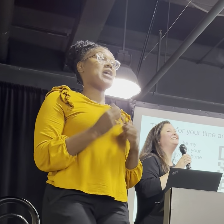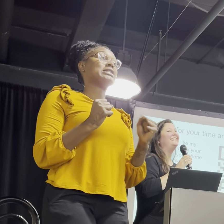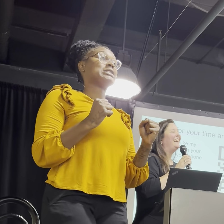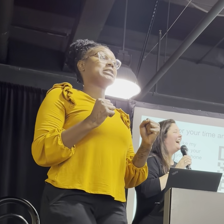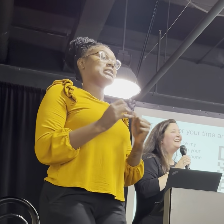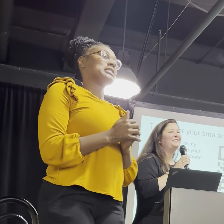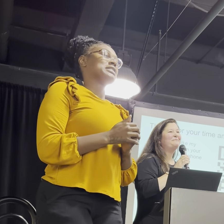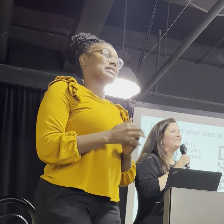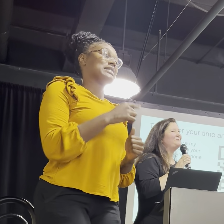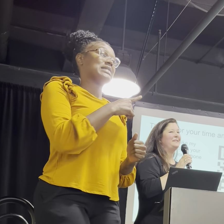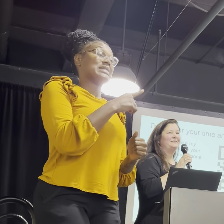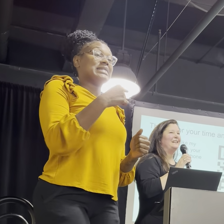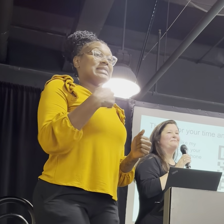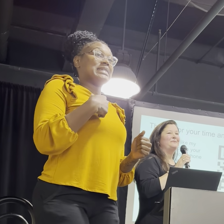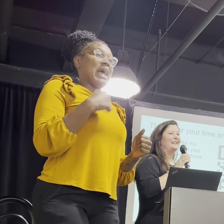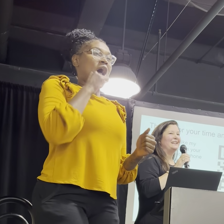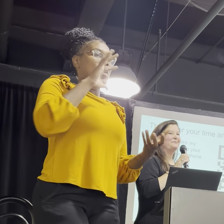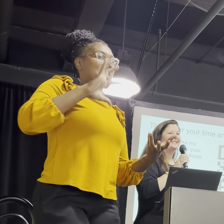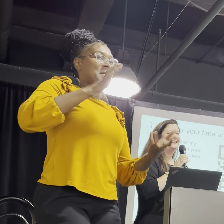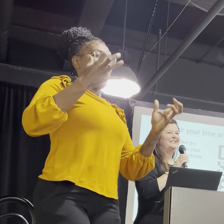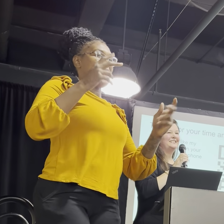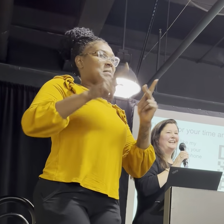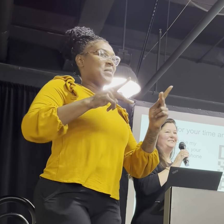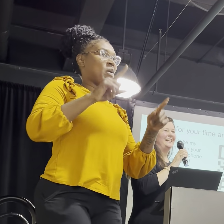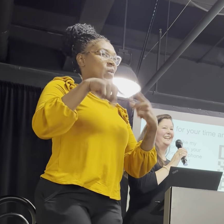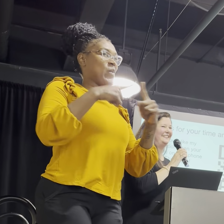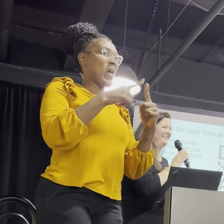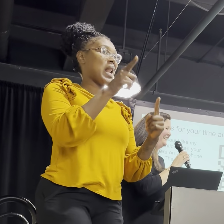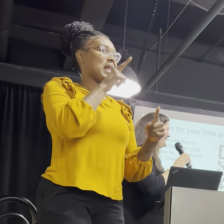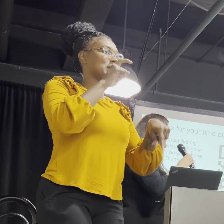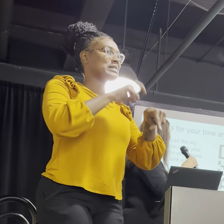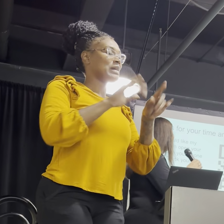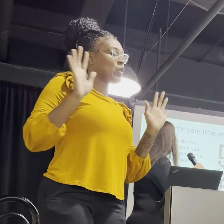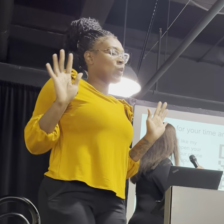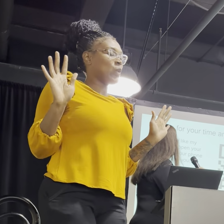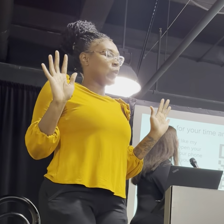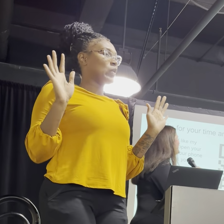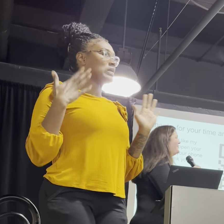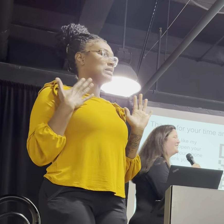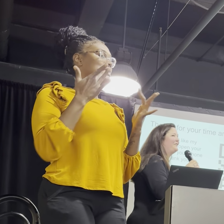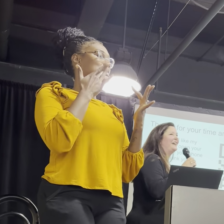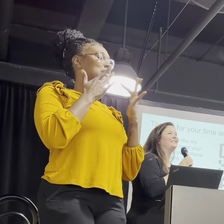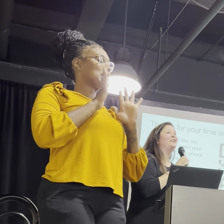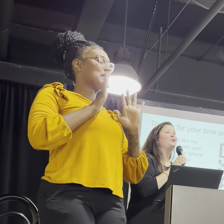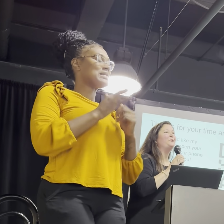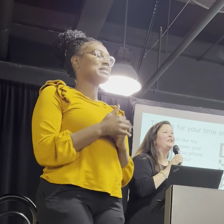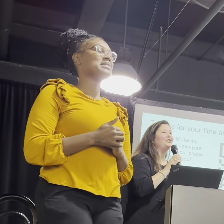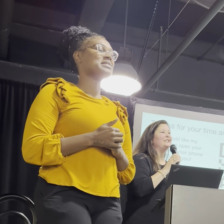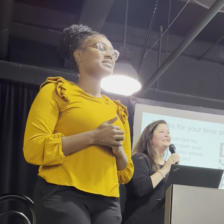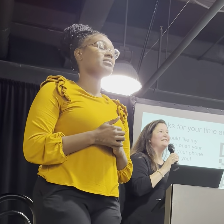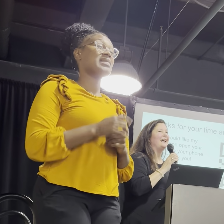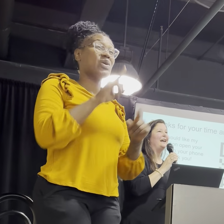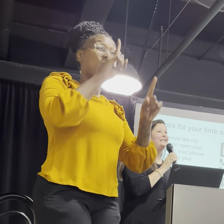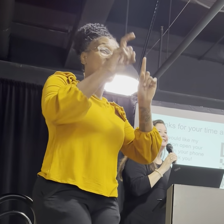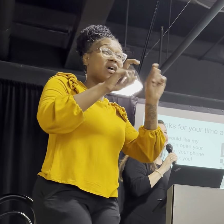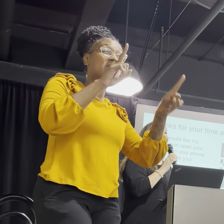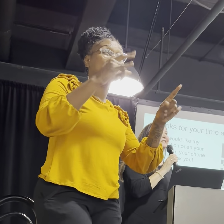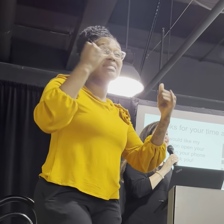Yeah, I don't mess people up when it comes to lunch. I'm telling you. I knew I would talk fast.